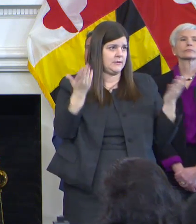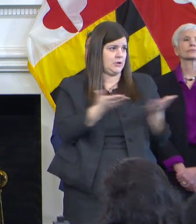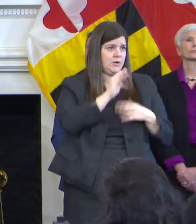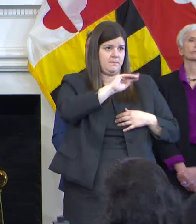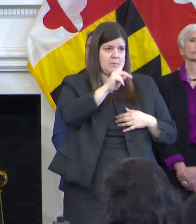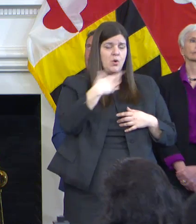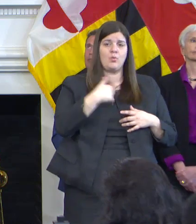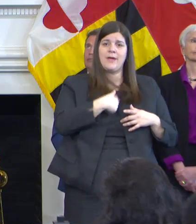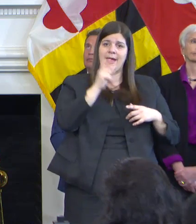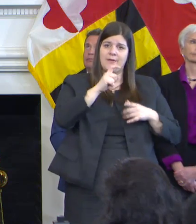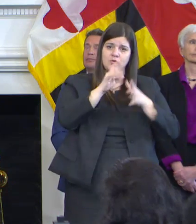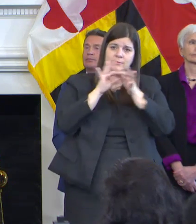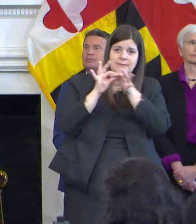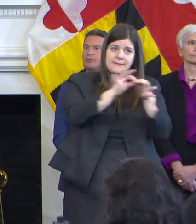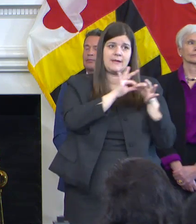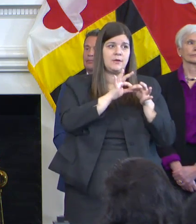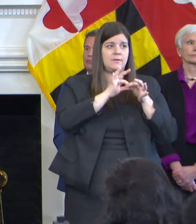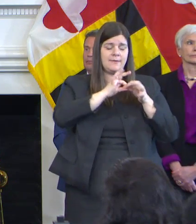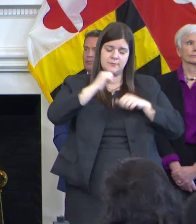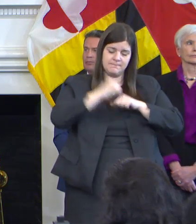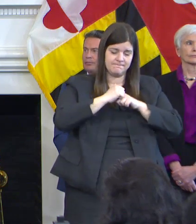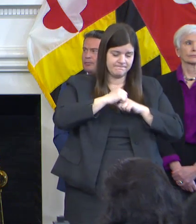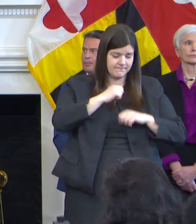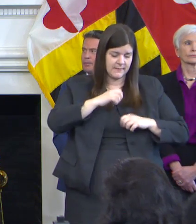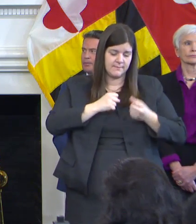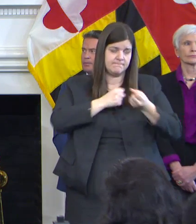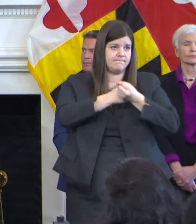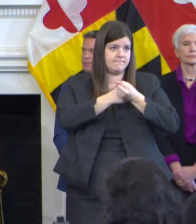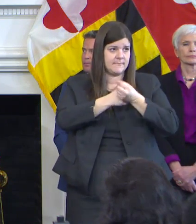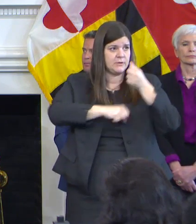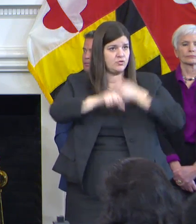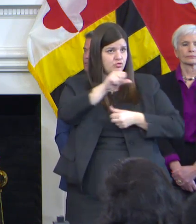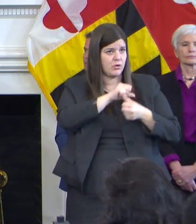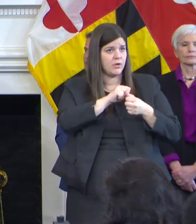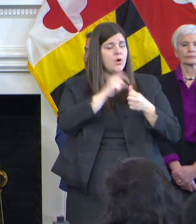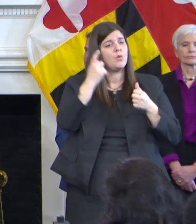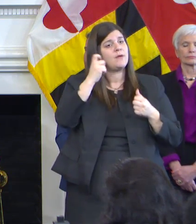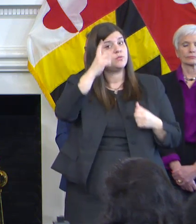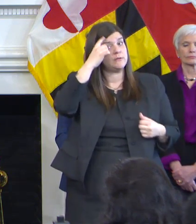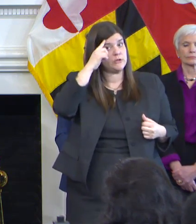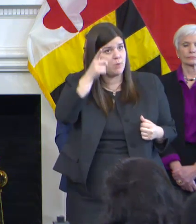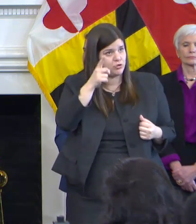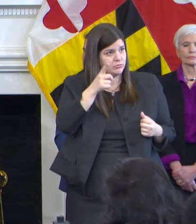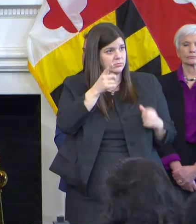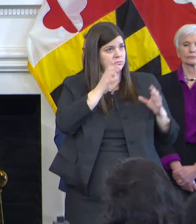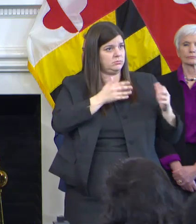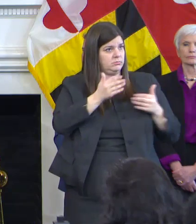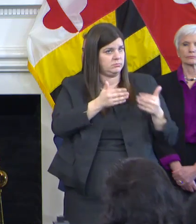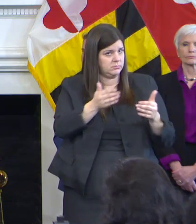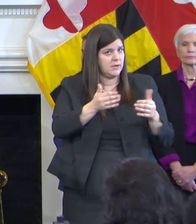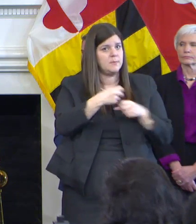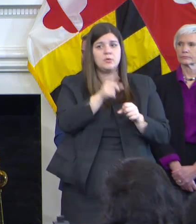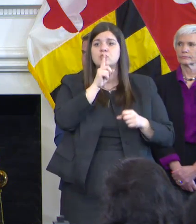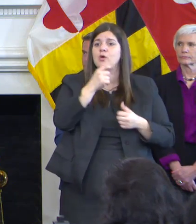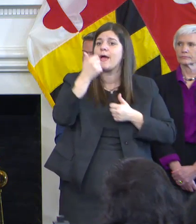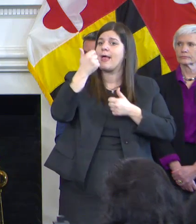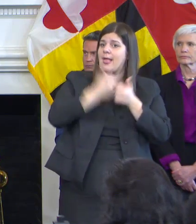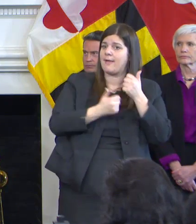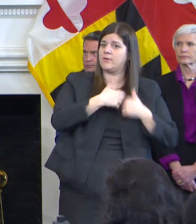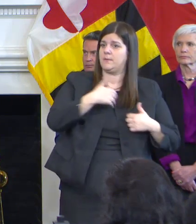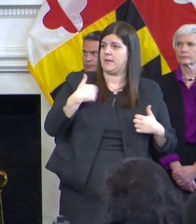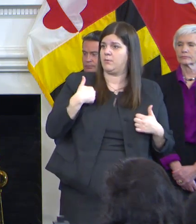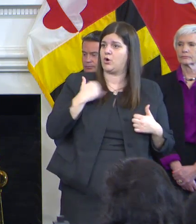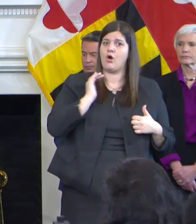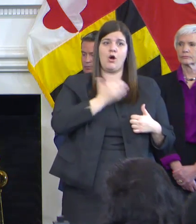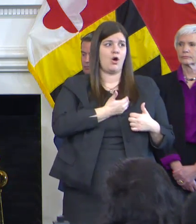united, standing firm, and acting in a smart fashion to make sure that every member of our community feels comfortable,